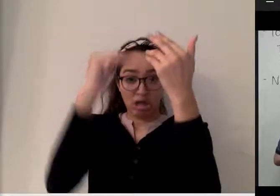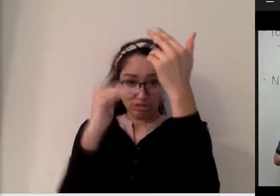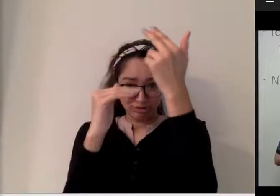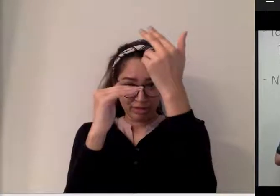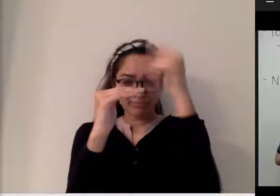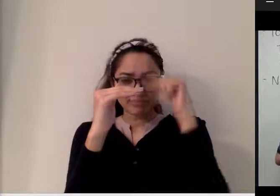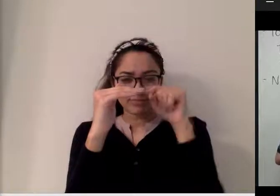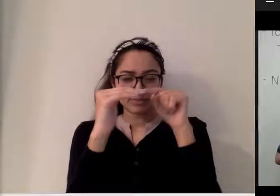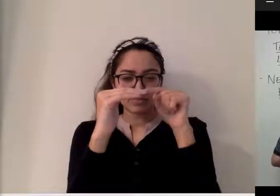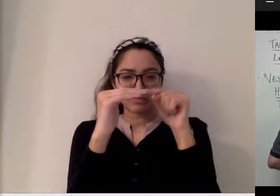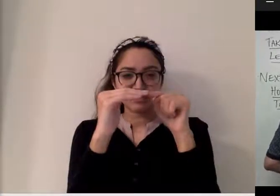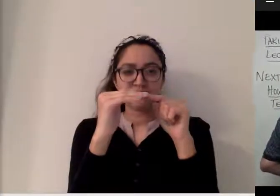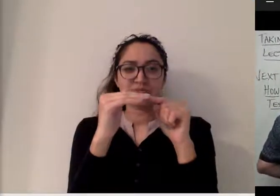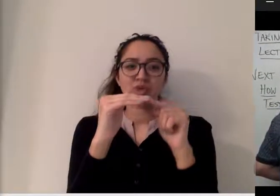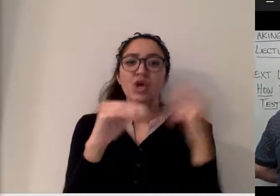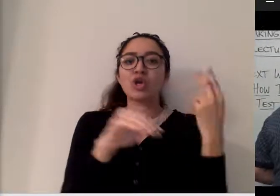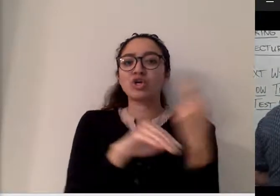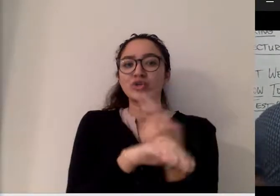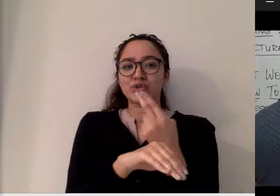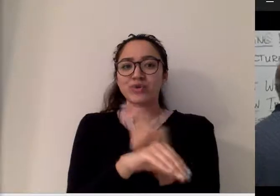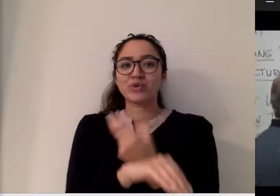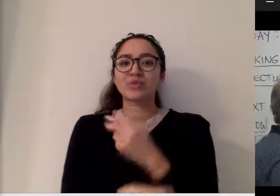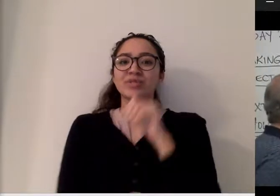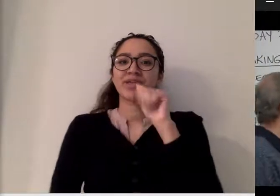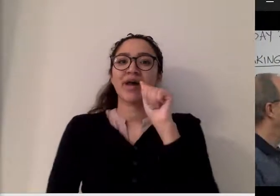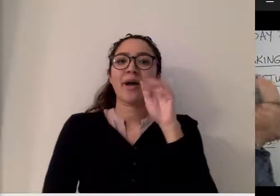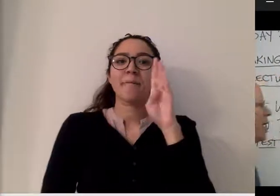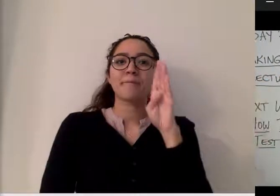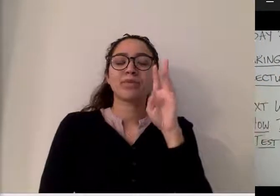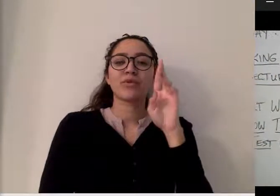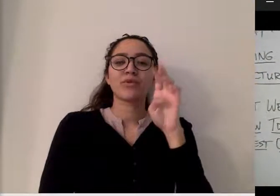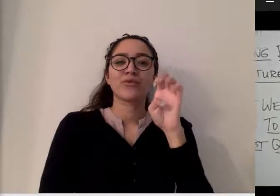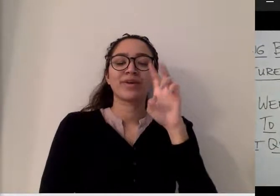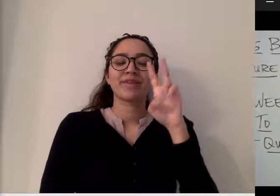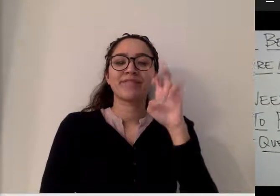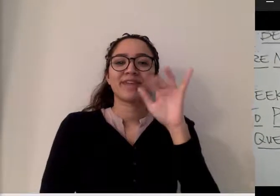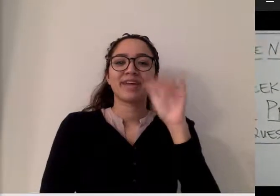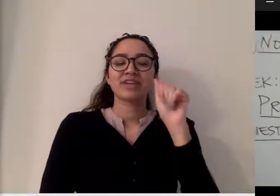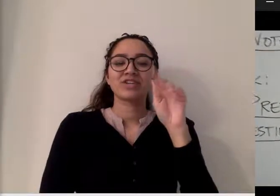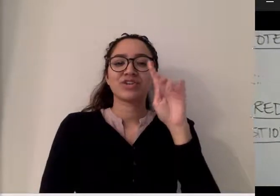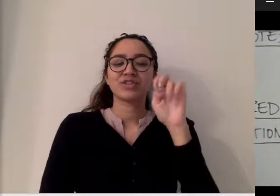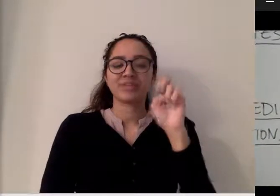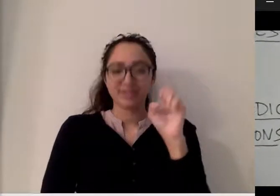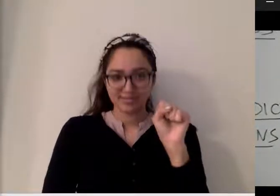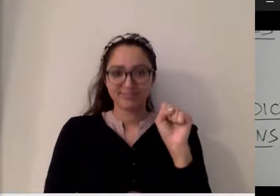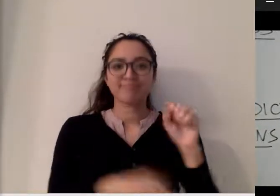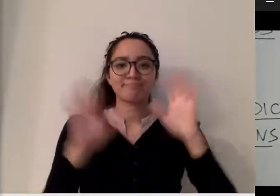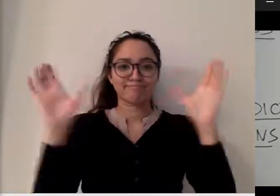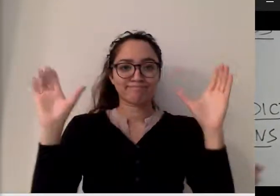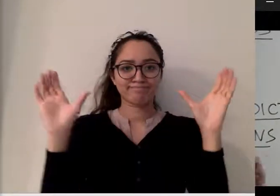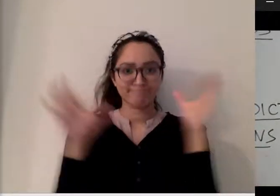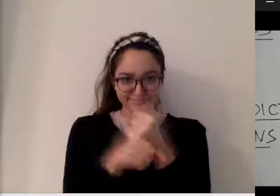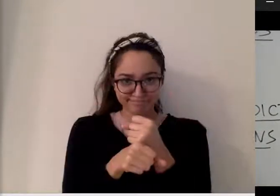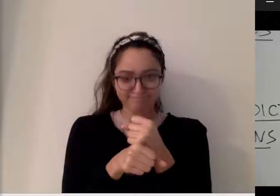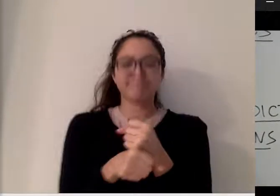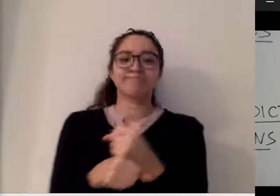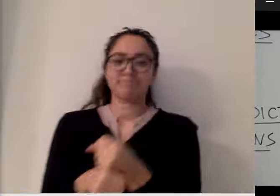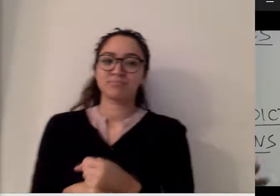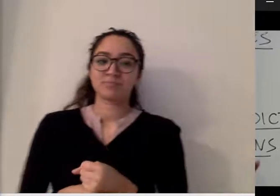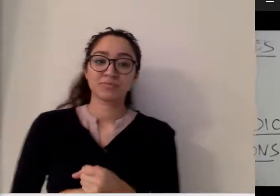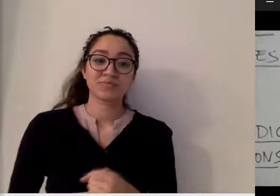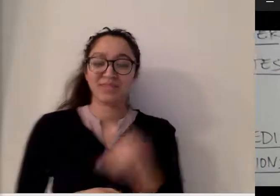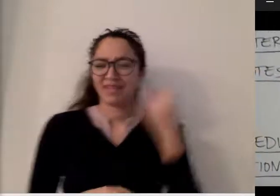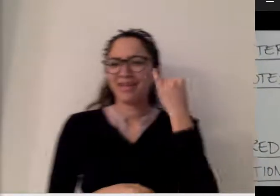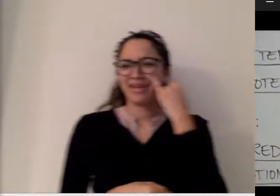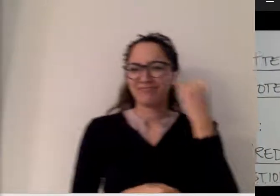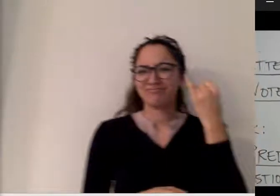use abbreviations a lot when you take notes. Most of you who take notes now probably use a